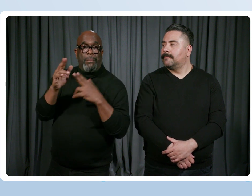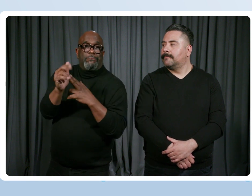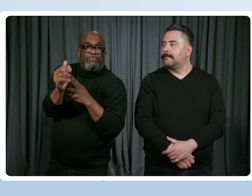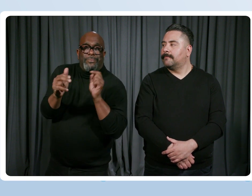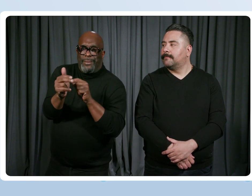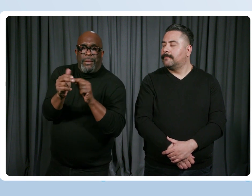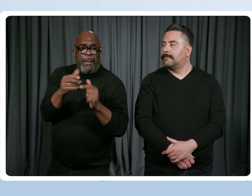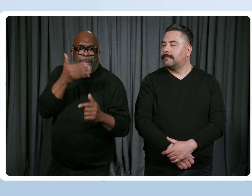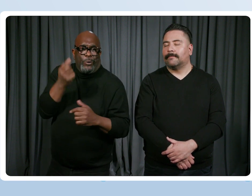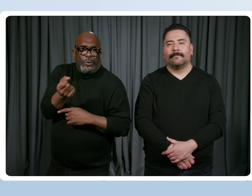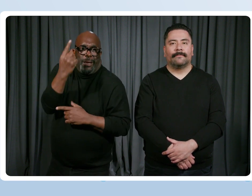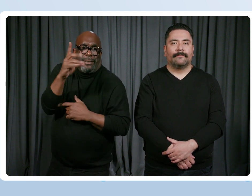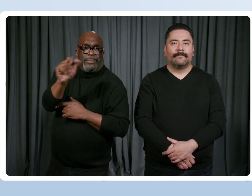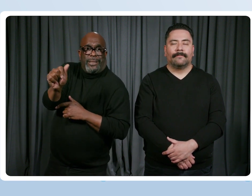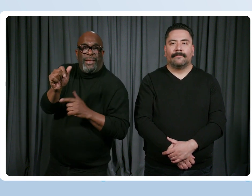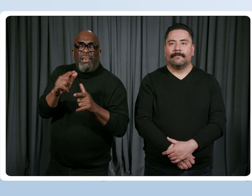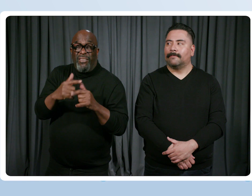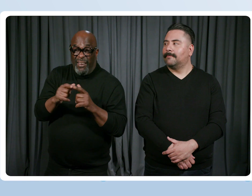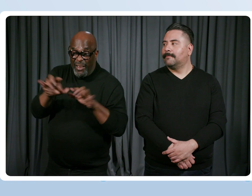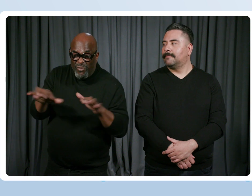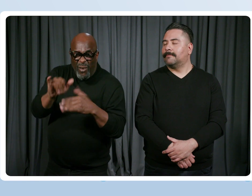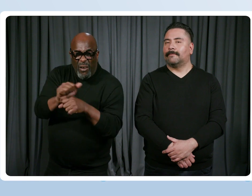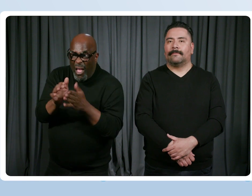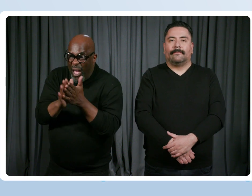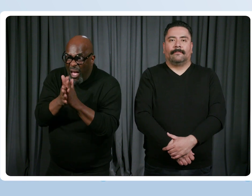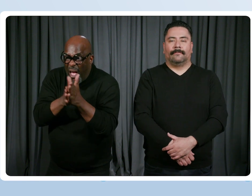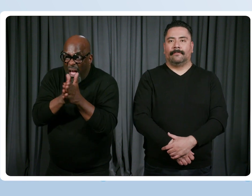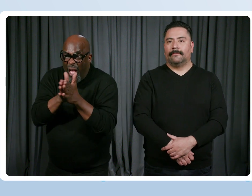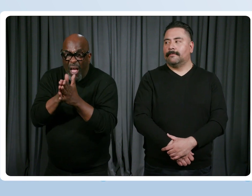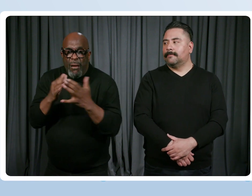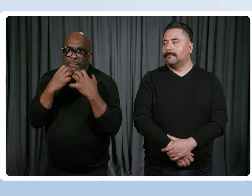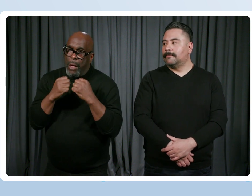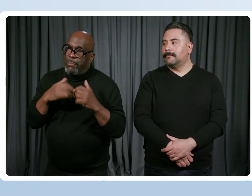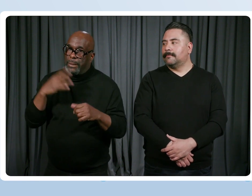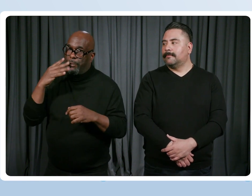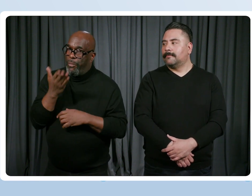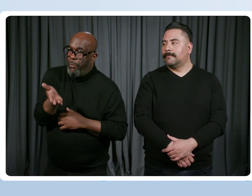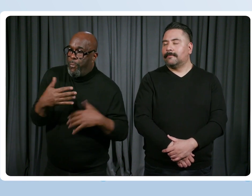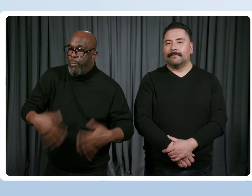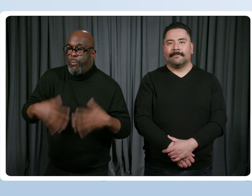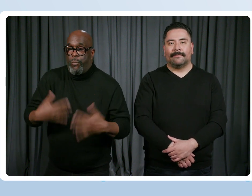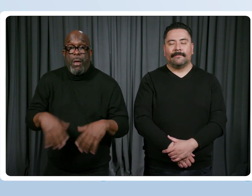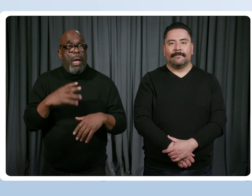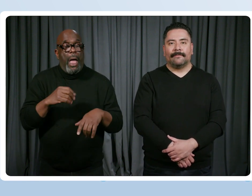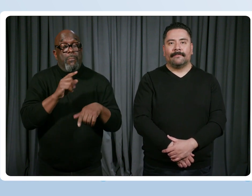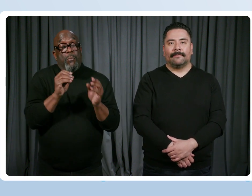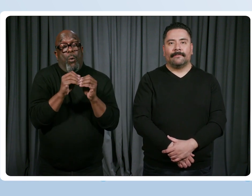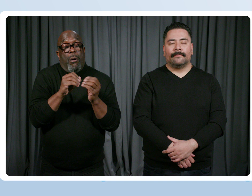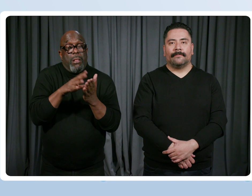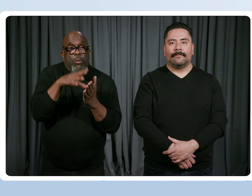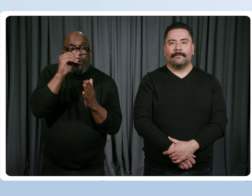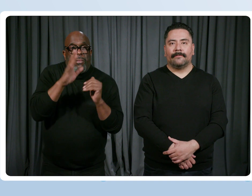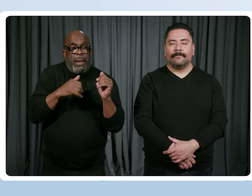disability. So that got me really interested, and I really valued my experience there. I learned far more than I could have expected to learn,